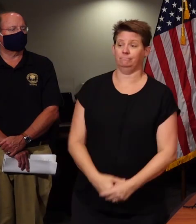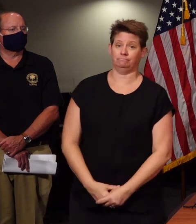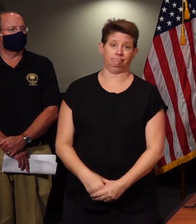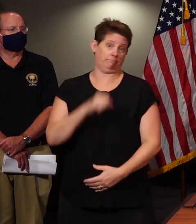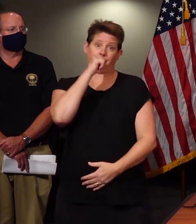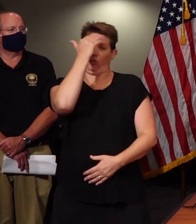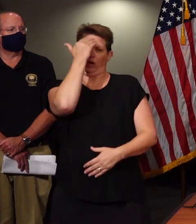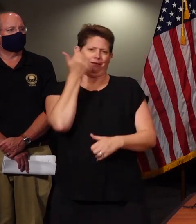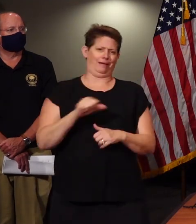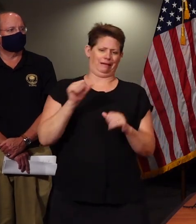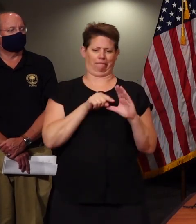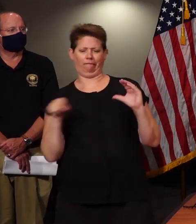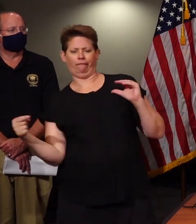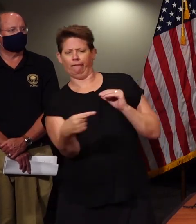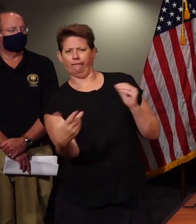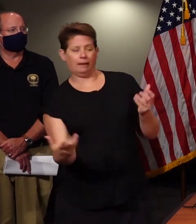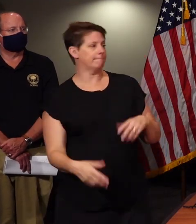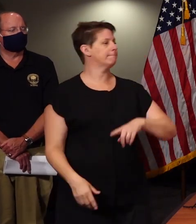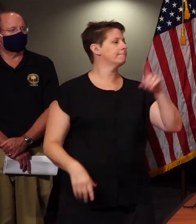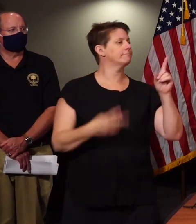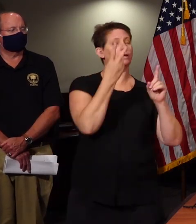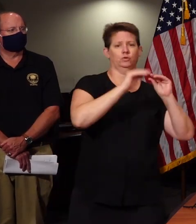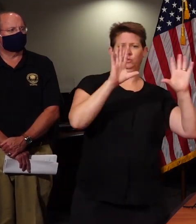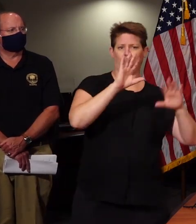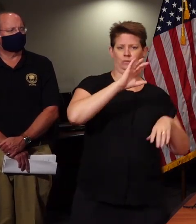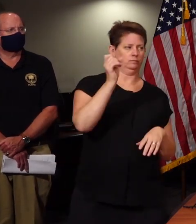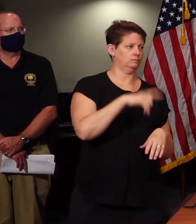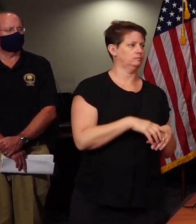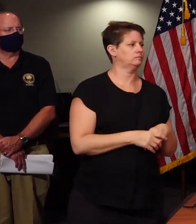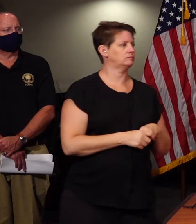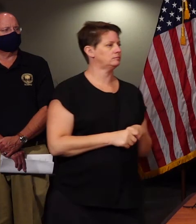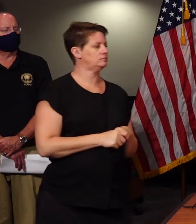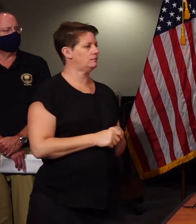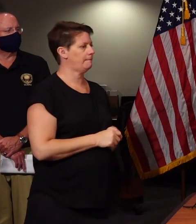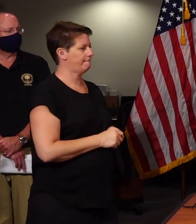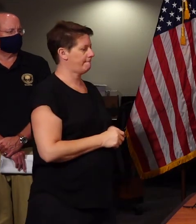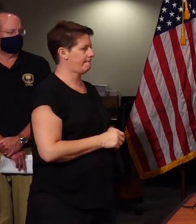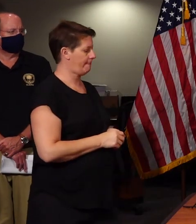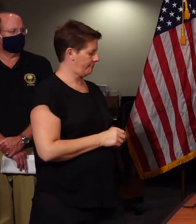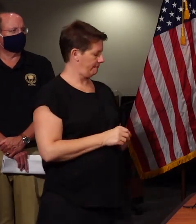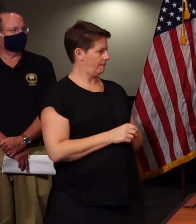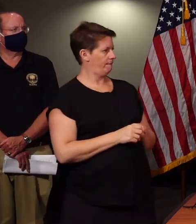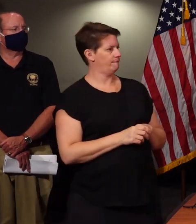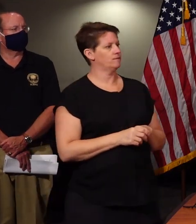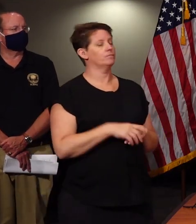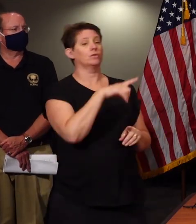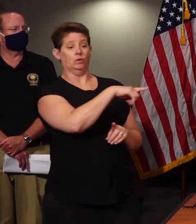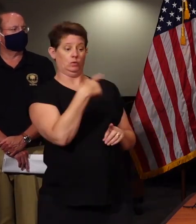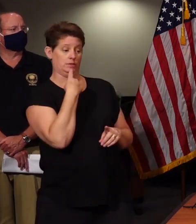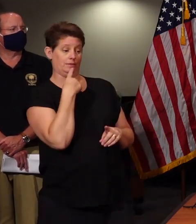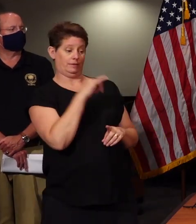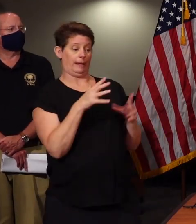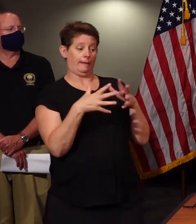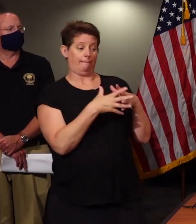Not aware of a loophole. Two questions just to clarify that. So under the order that you have issued, would the American Legion baseball games